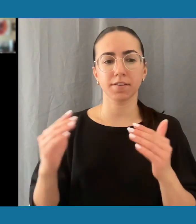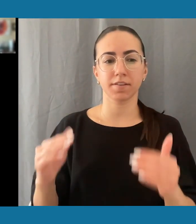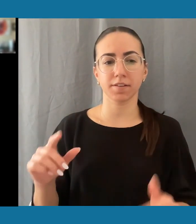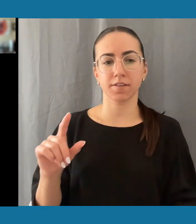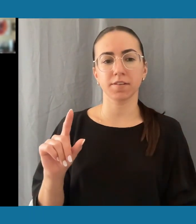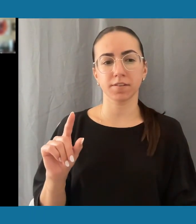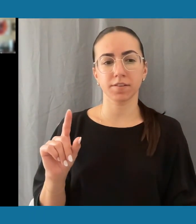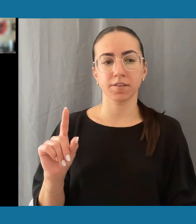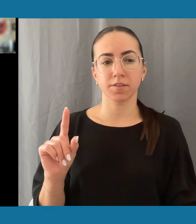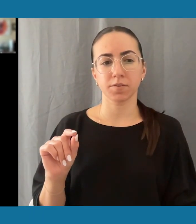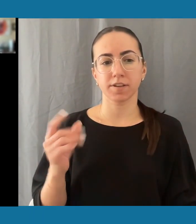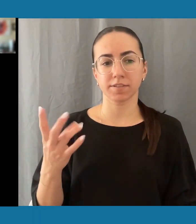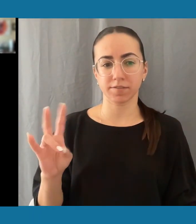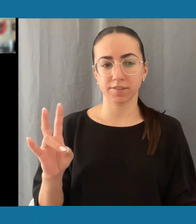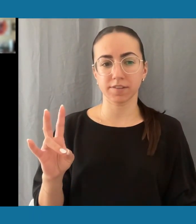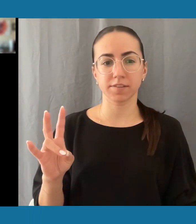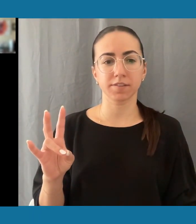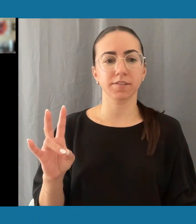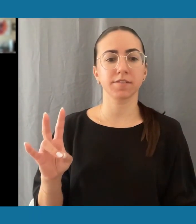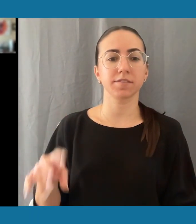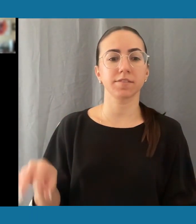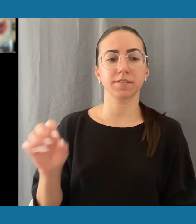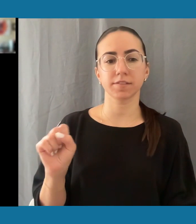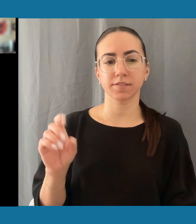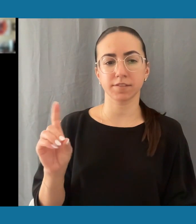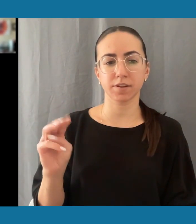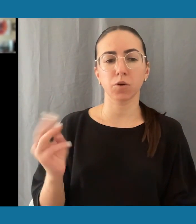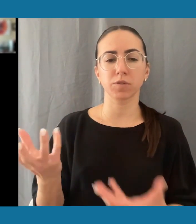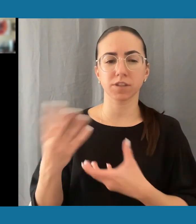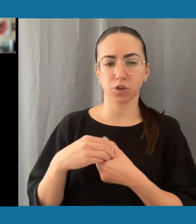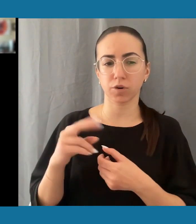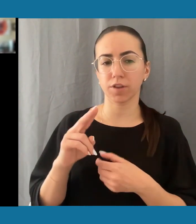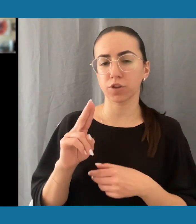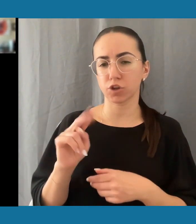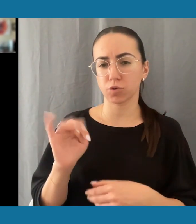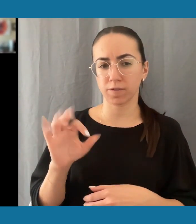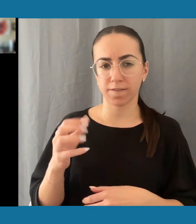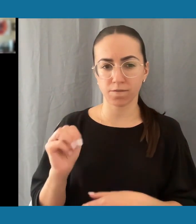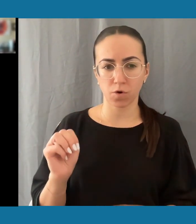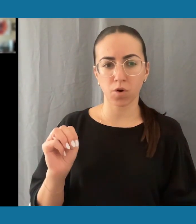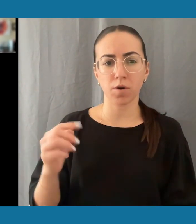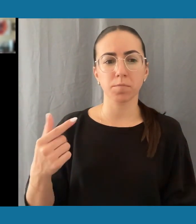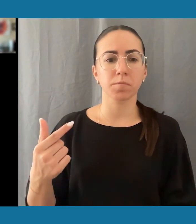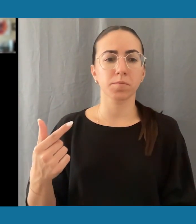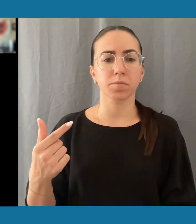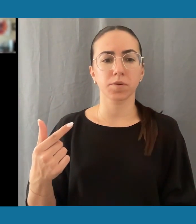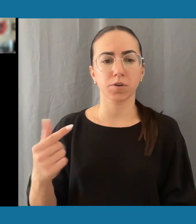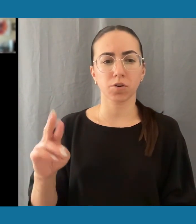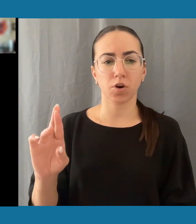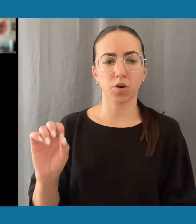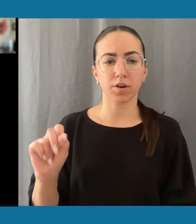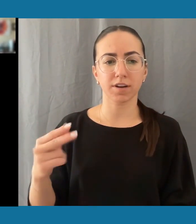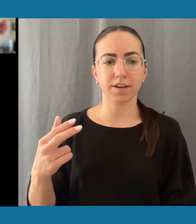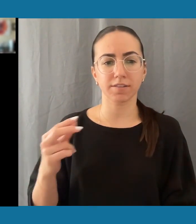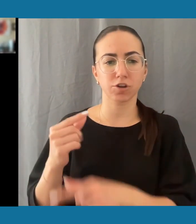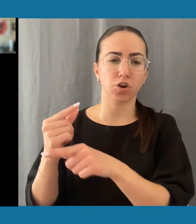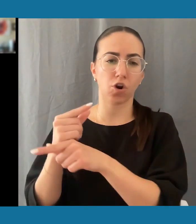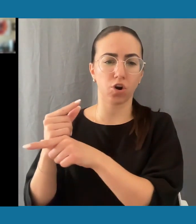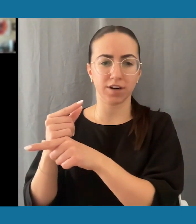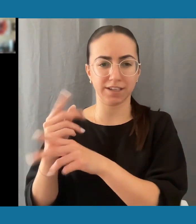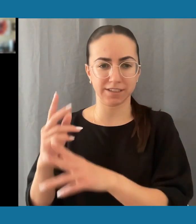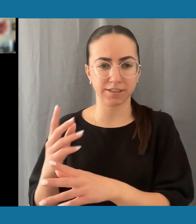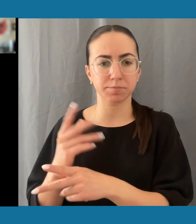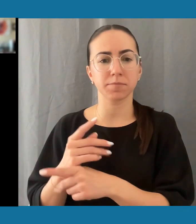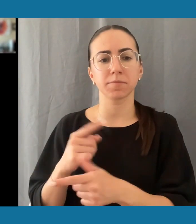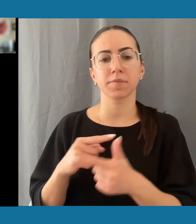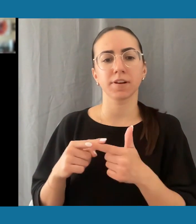in the Uniform Guardianship, Conservatorship, and Other Protective Arrangements Act. So we're seeing